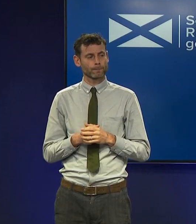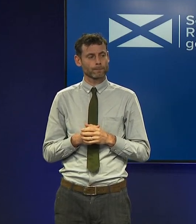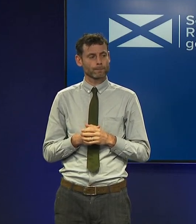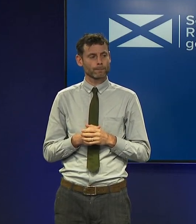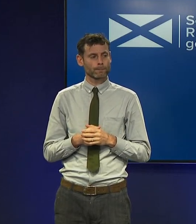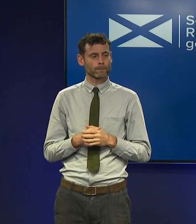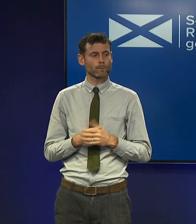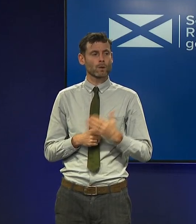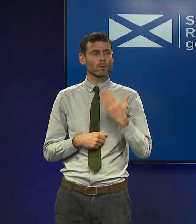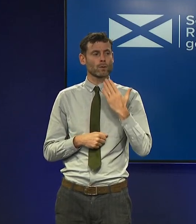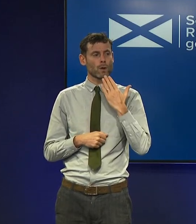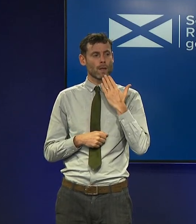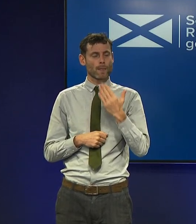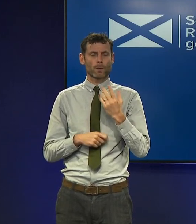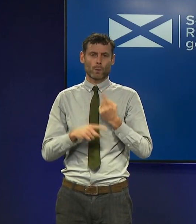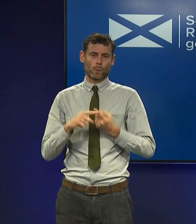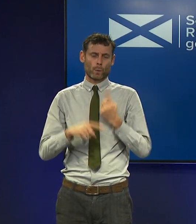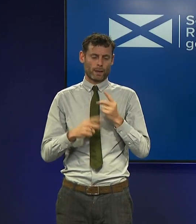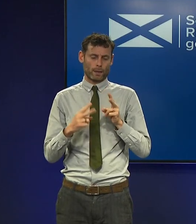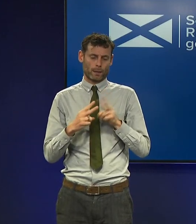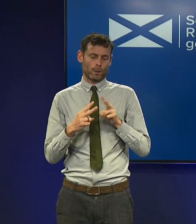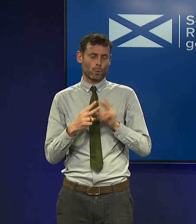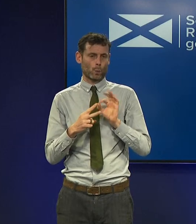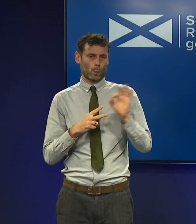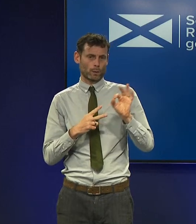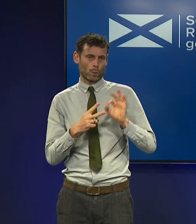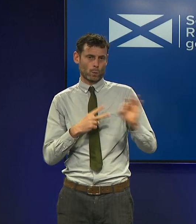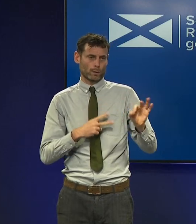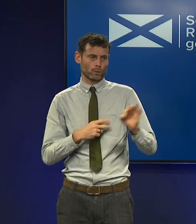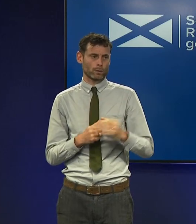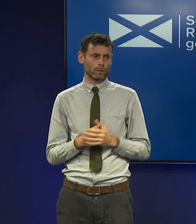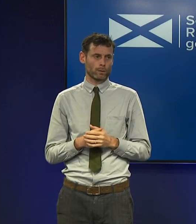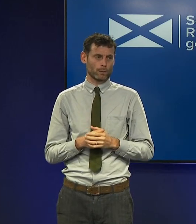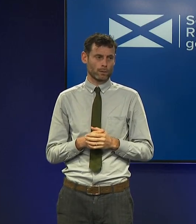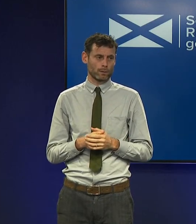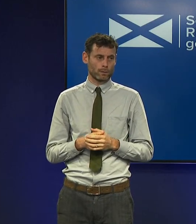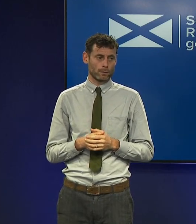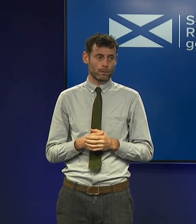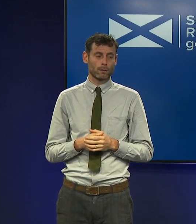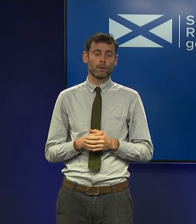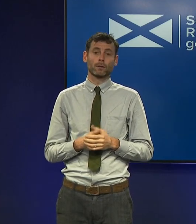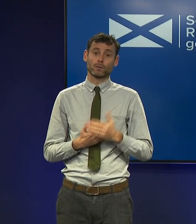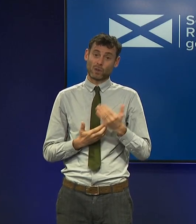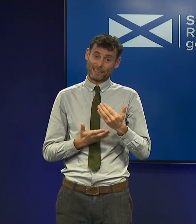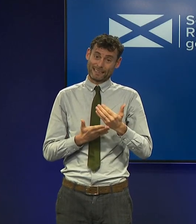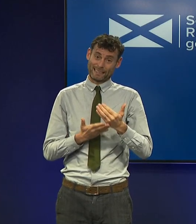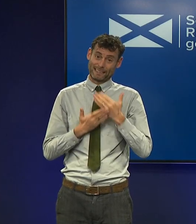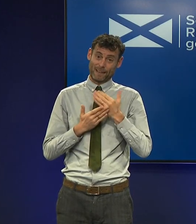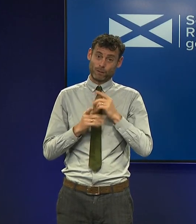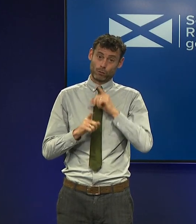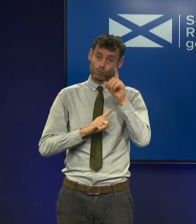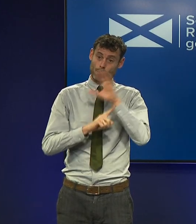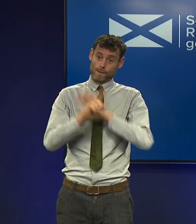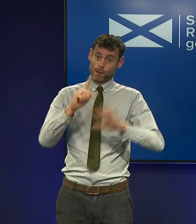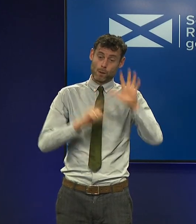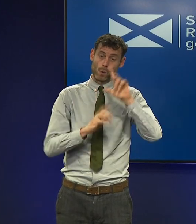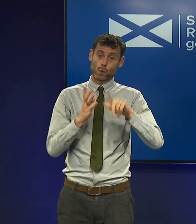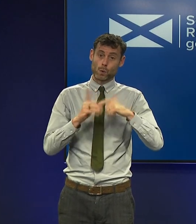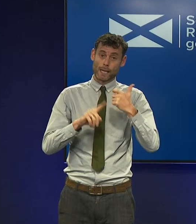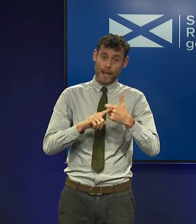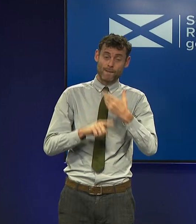much, First Minister. Just two quick questions, if I may. If other people are, say, travelling around the UK for Christmas from other parts of the UK, would you encourage them